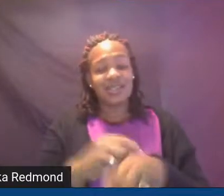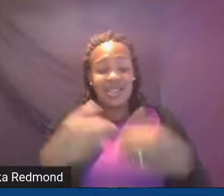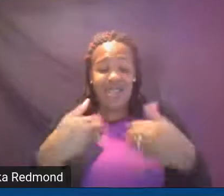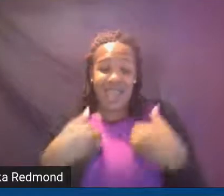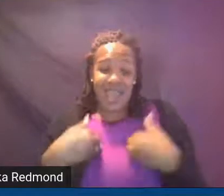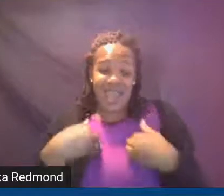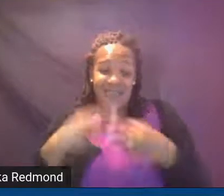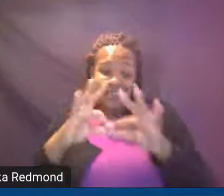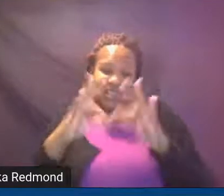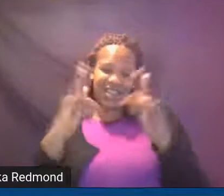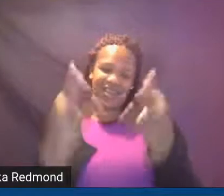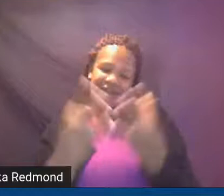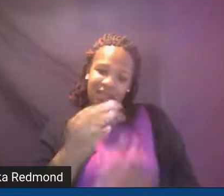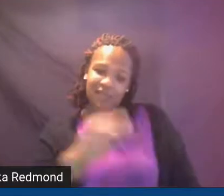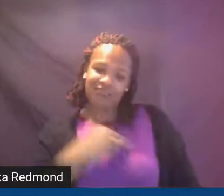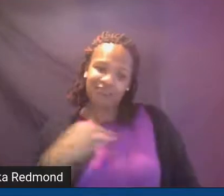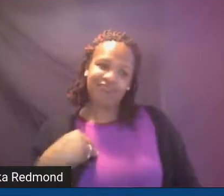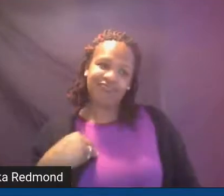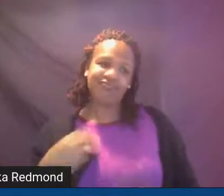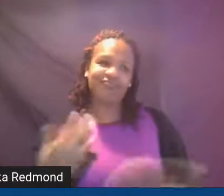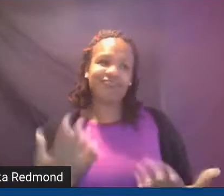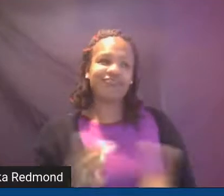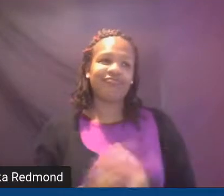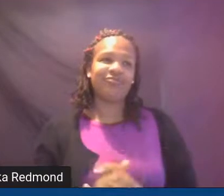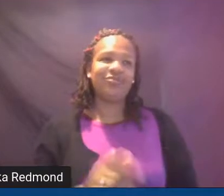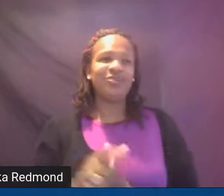you kind of